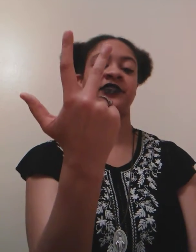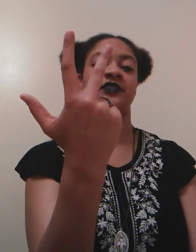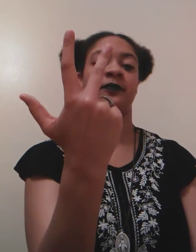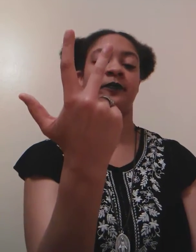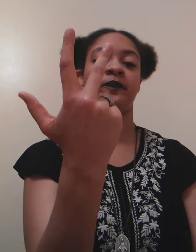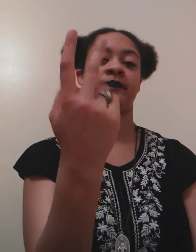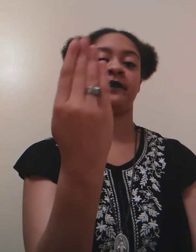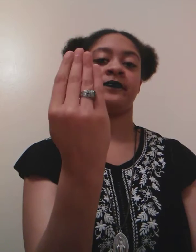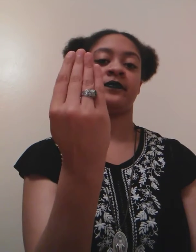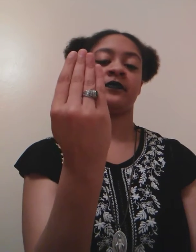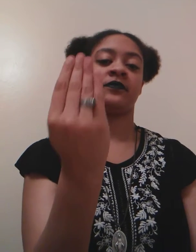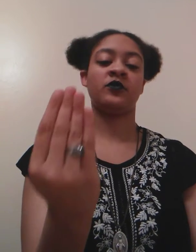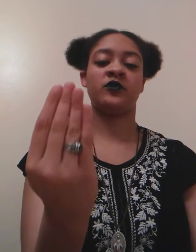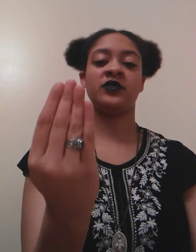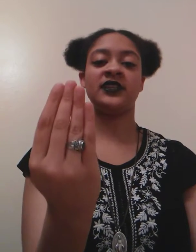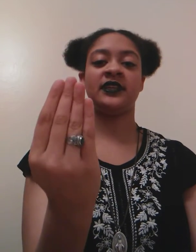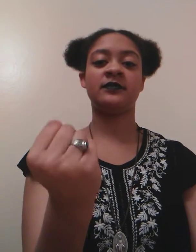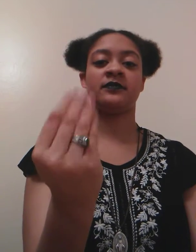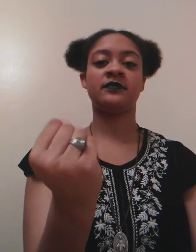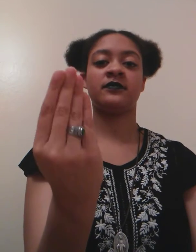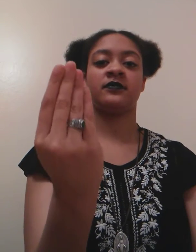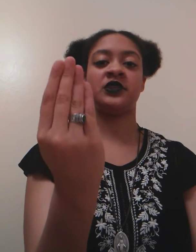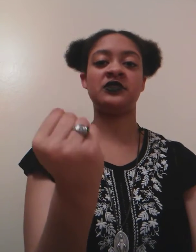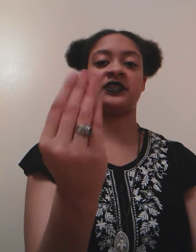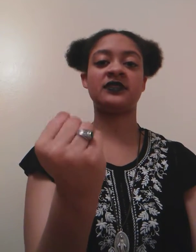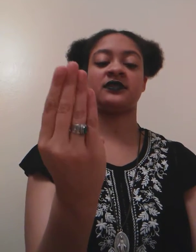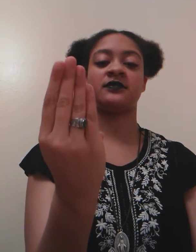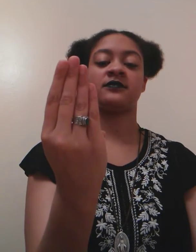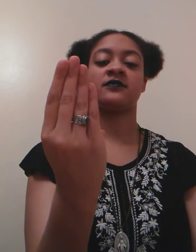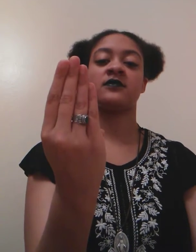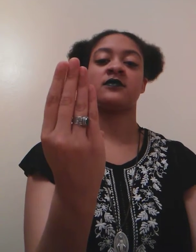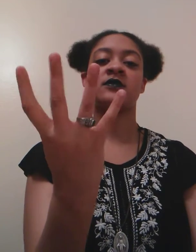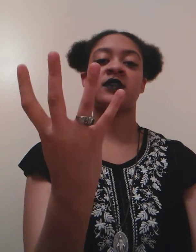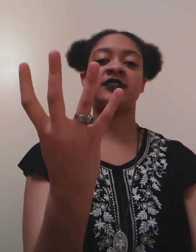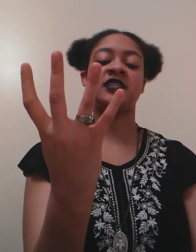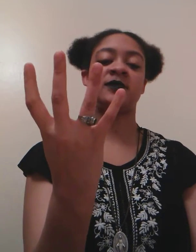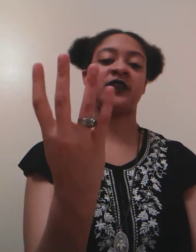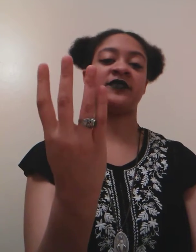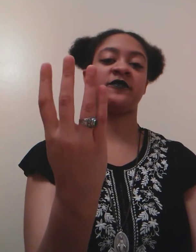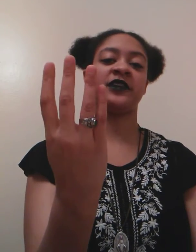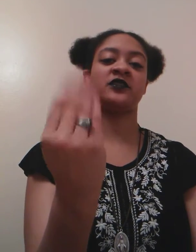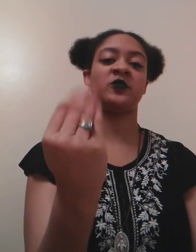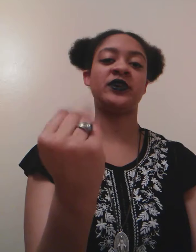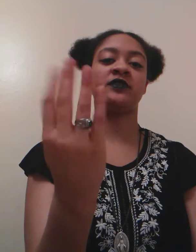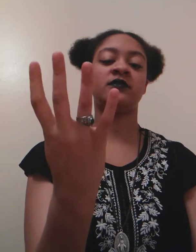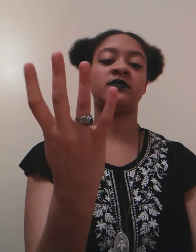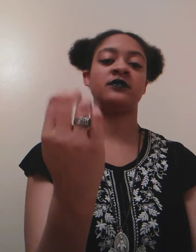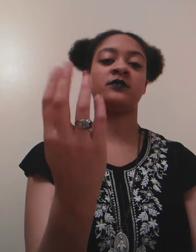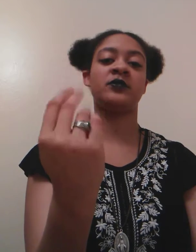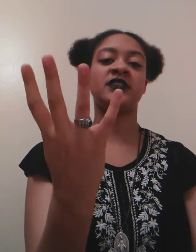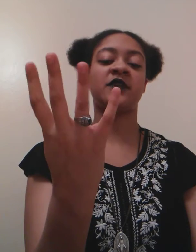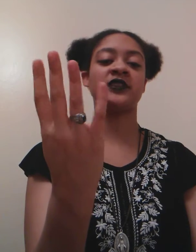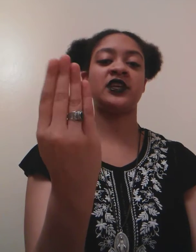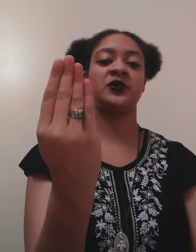fingers up. With 14, you do this. I've seen some people have their fingers open, but as far as I know, this